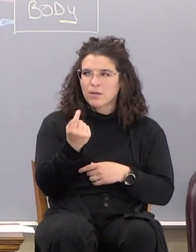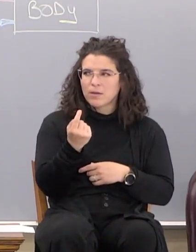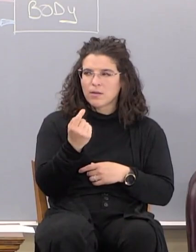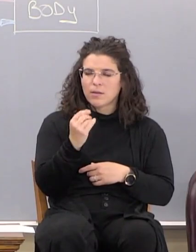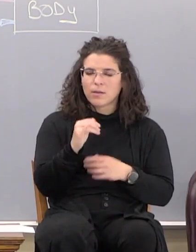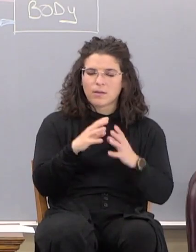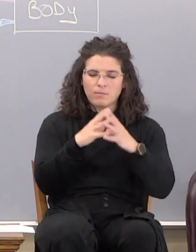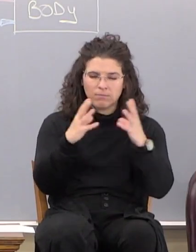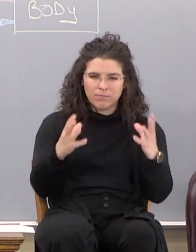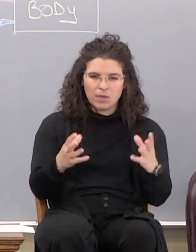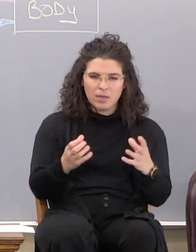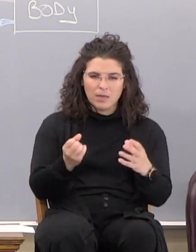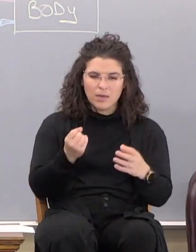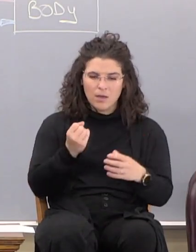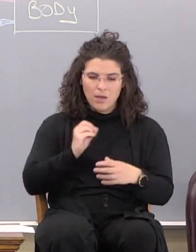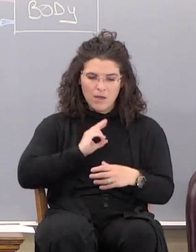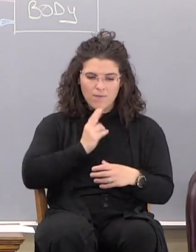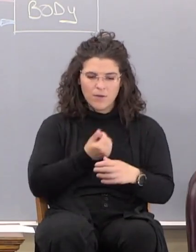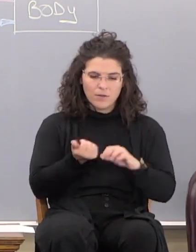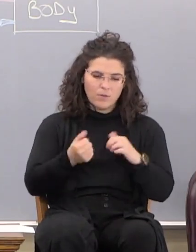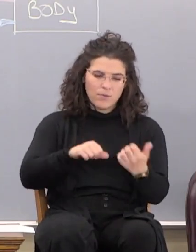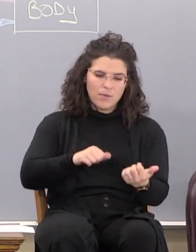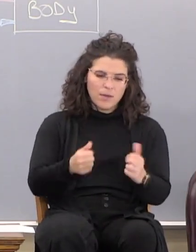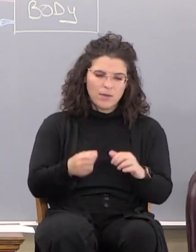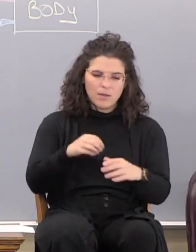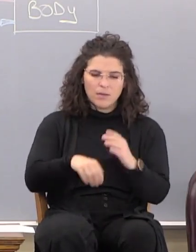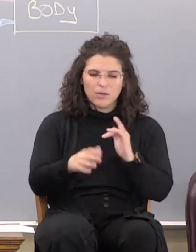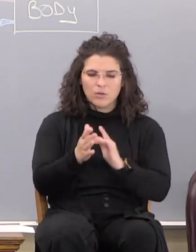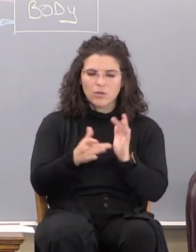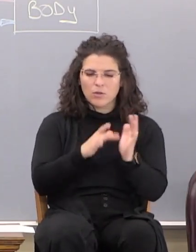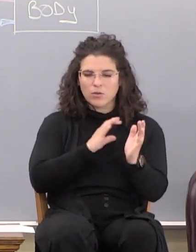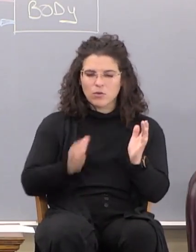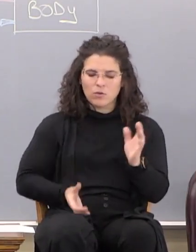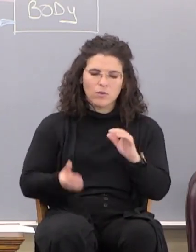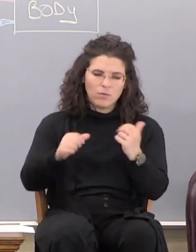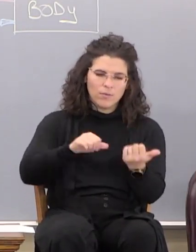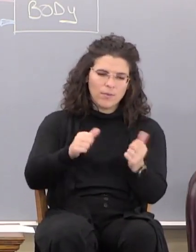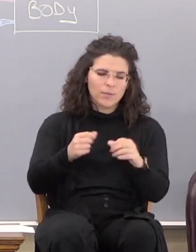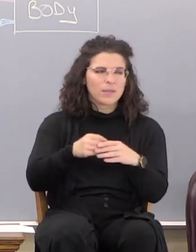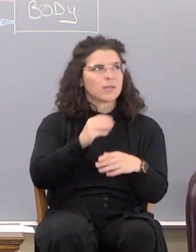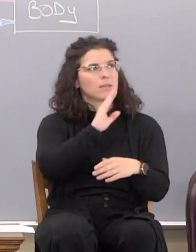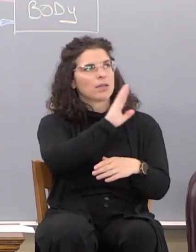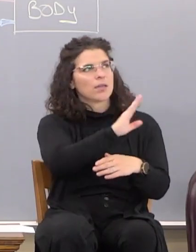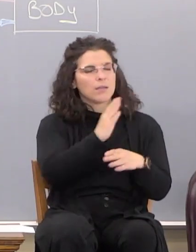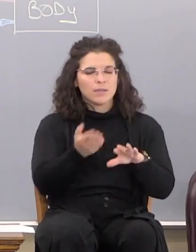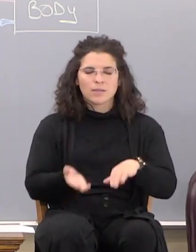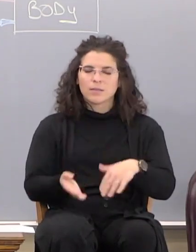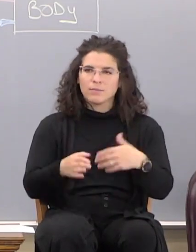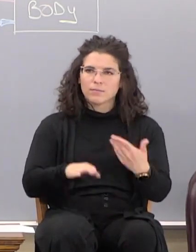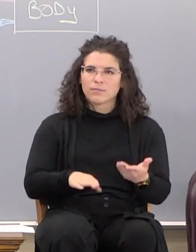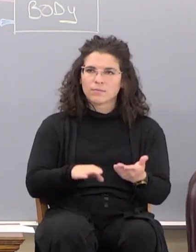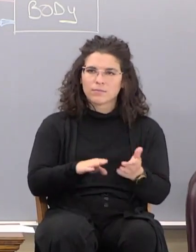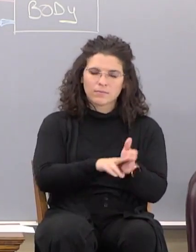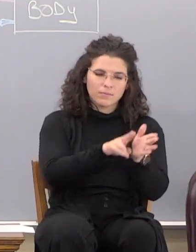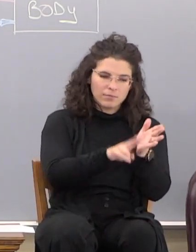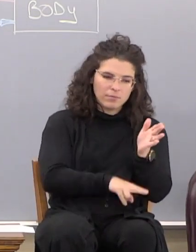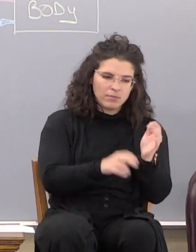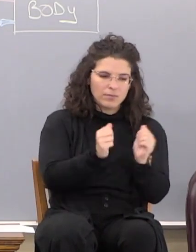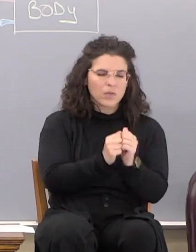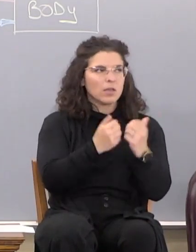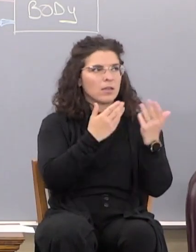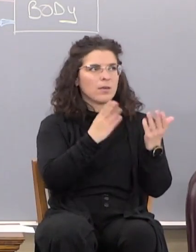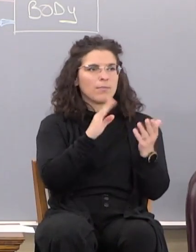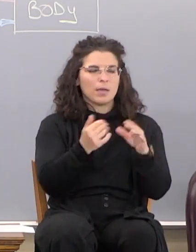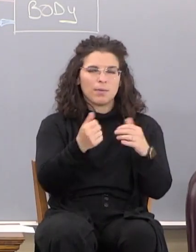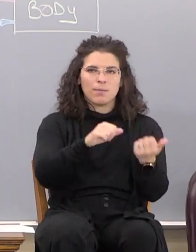That as many of us as were baptized into Jesus Christ were baptized into his death. Therefore being buried with him